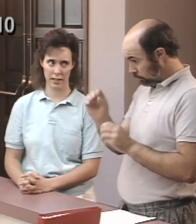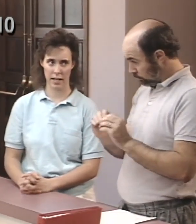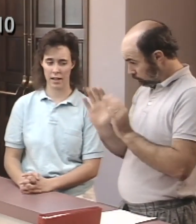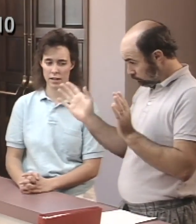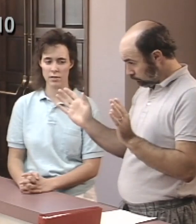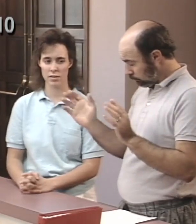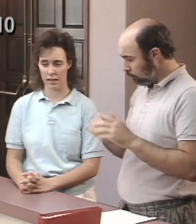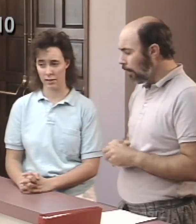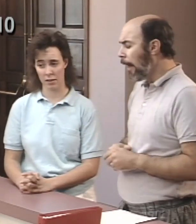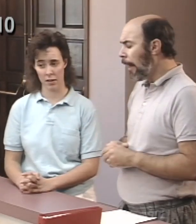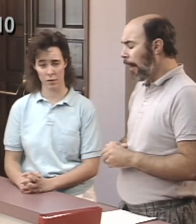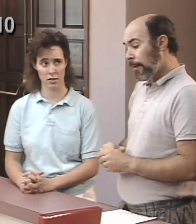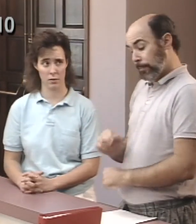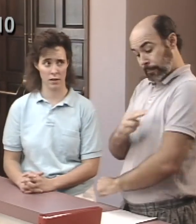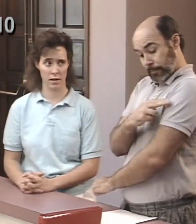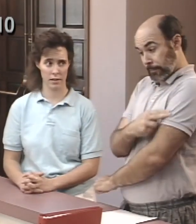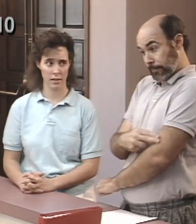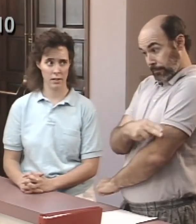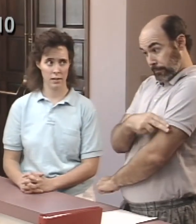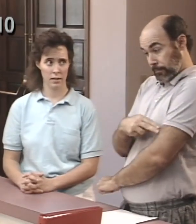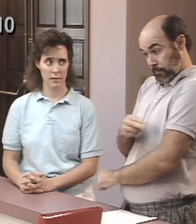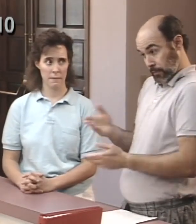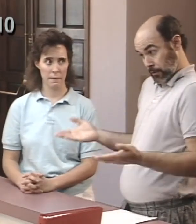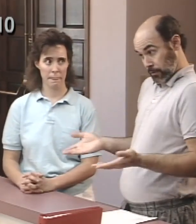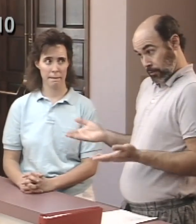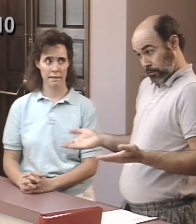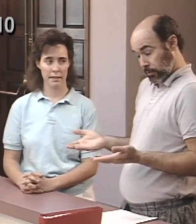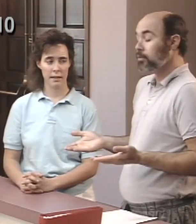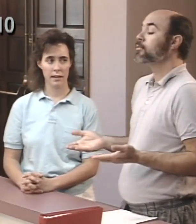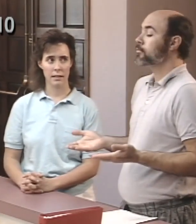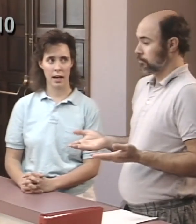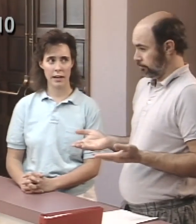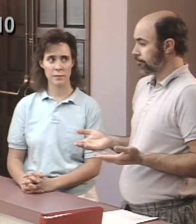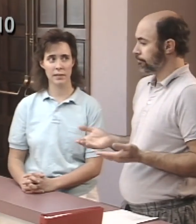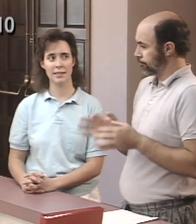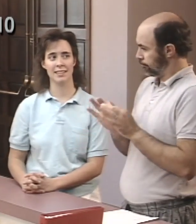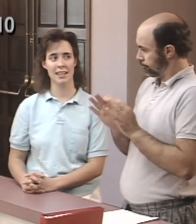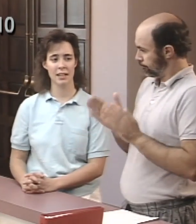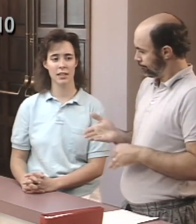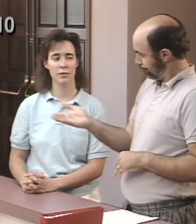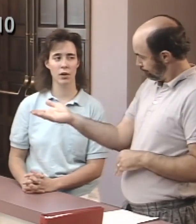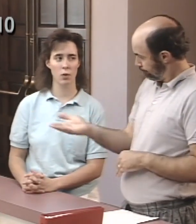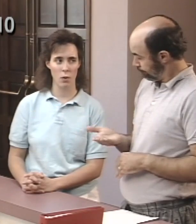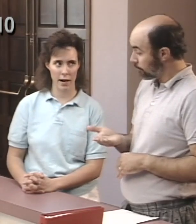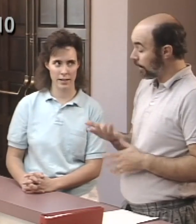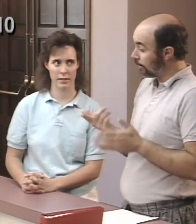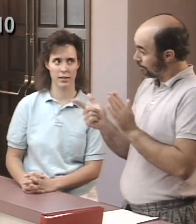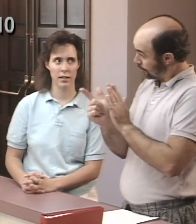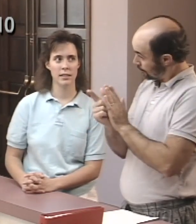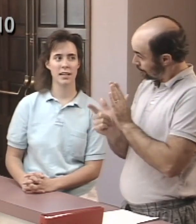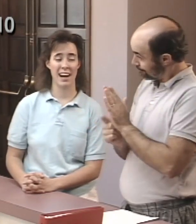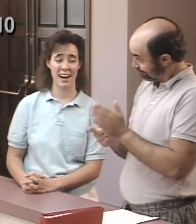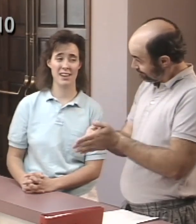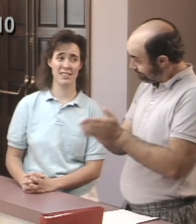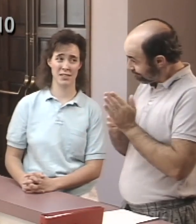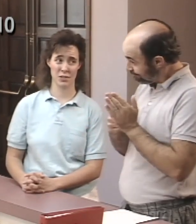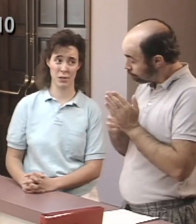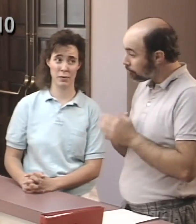and understand clearly what's going on. The hospital is legally required to hire an interpreter.